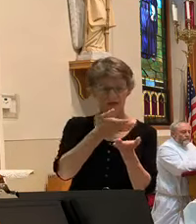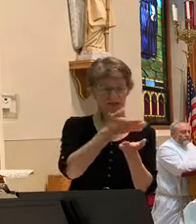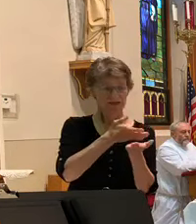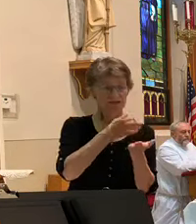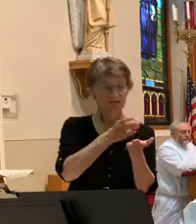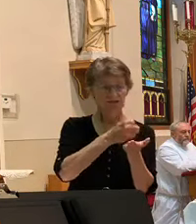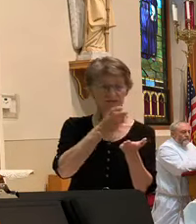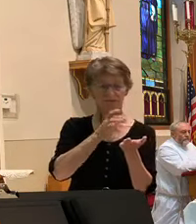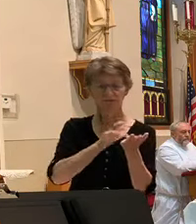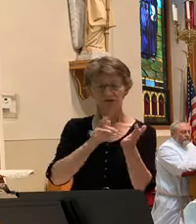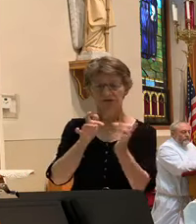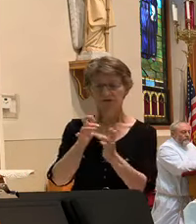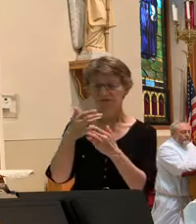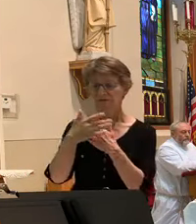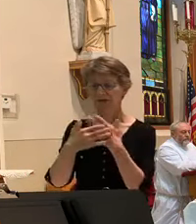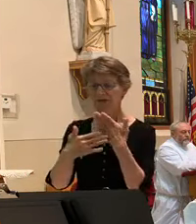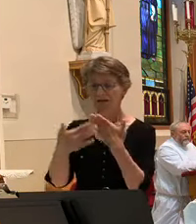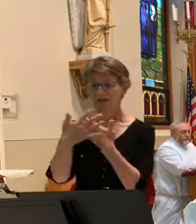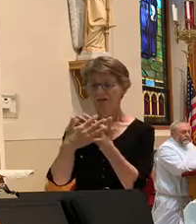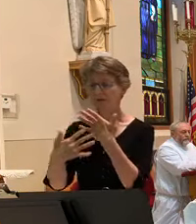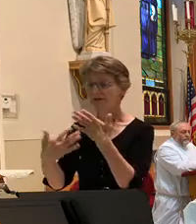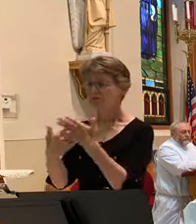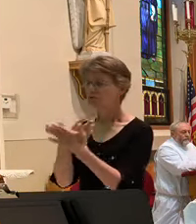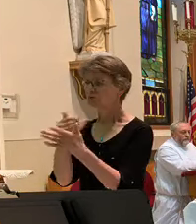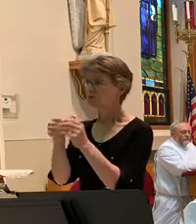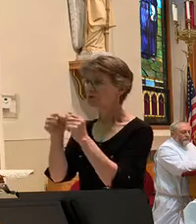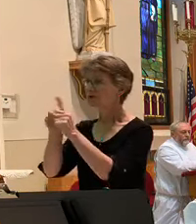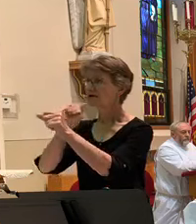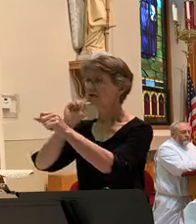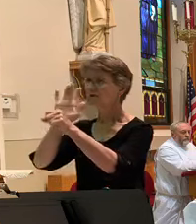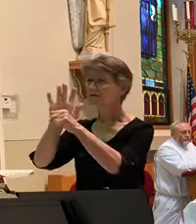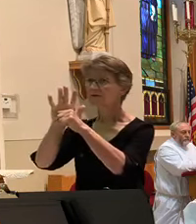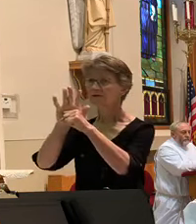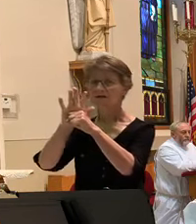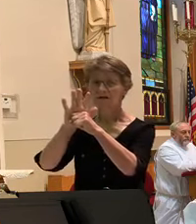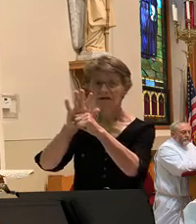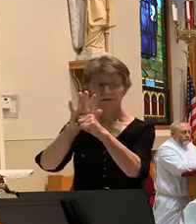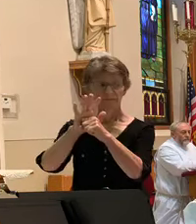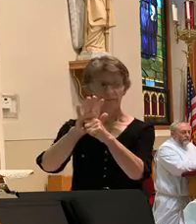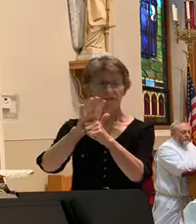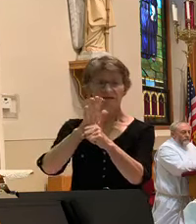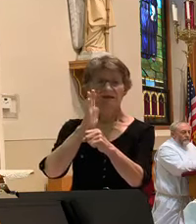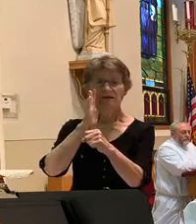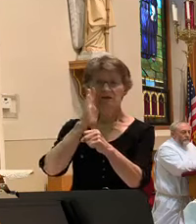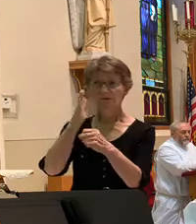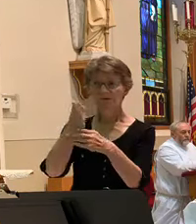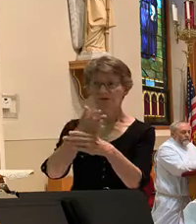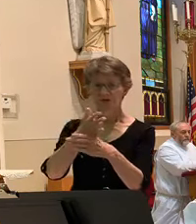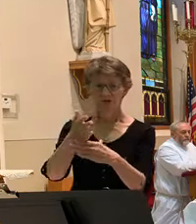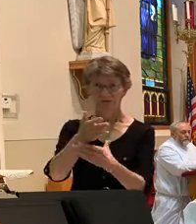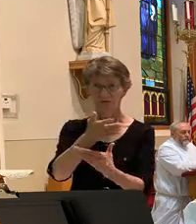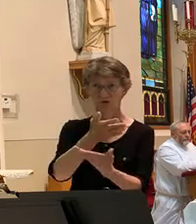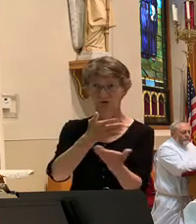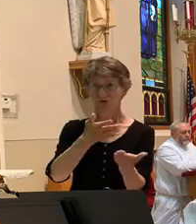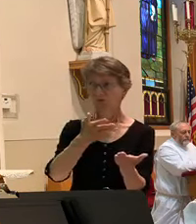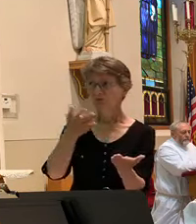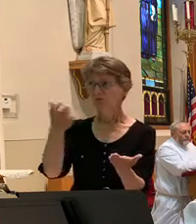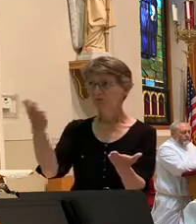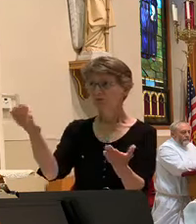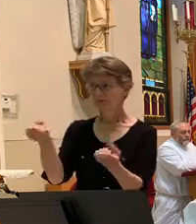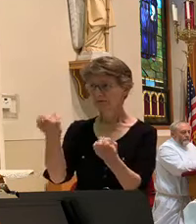this is the chalice of my blood, the blood of the new and eternal covenant, which will be poured out for you and